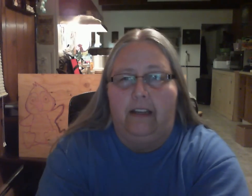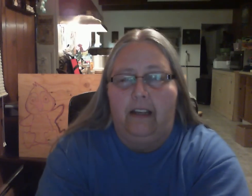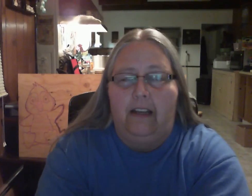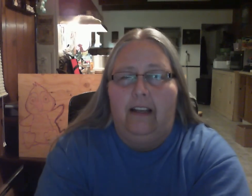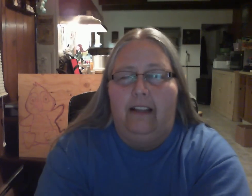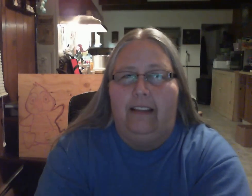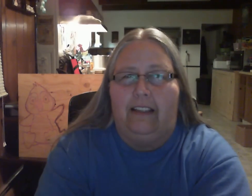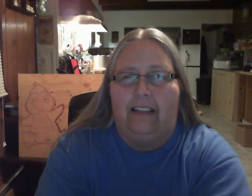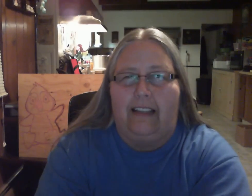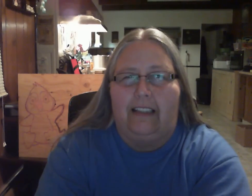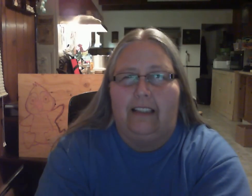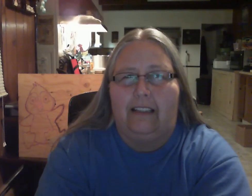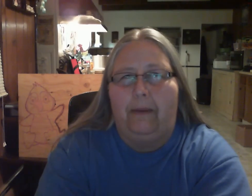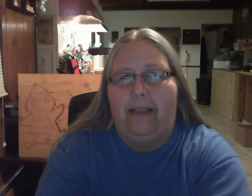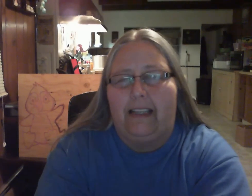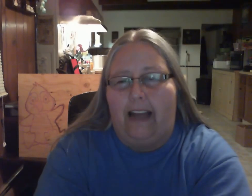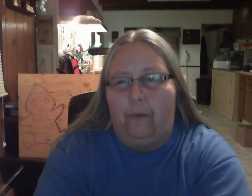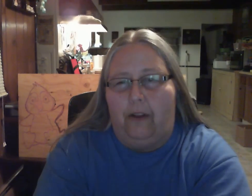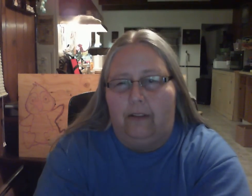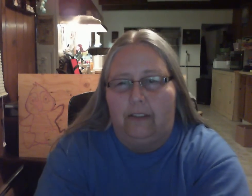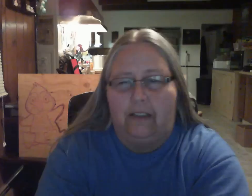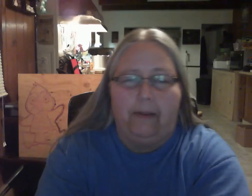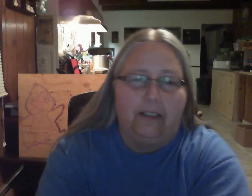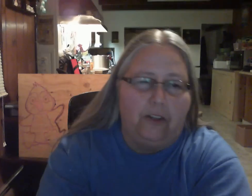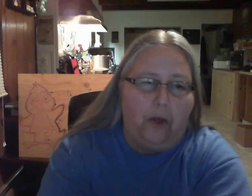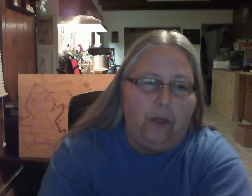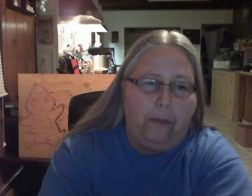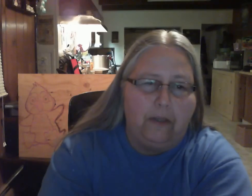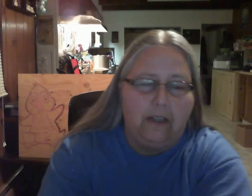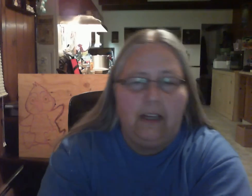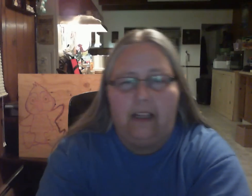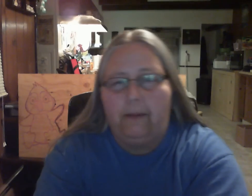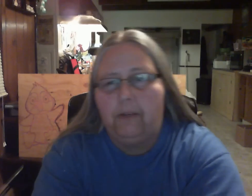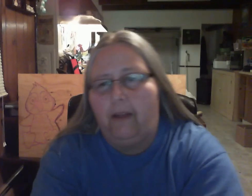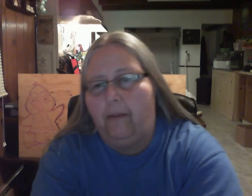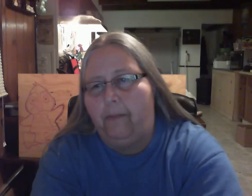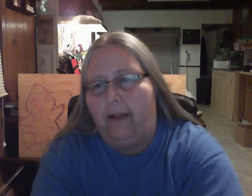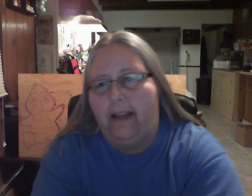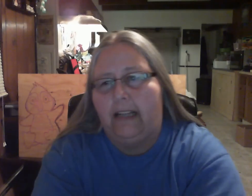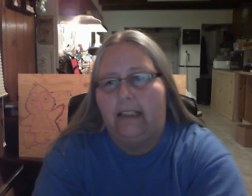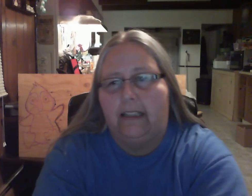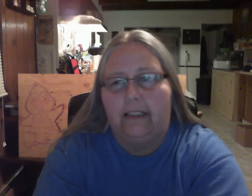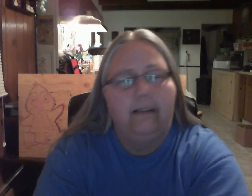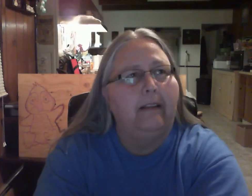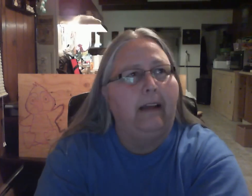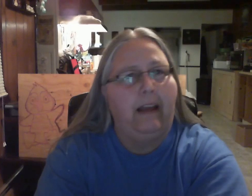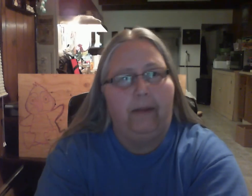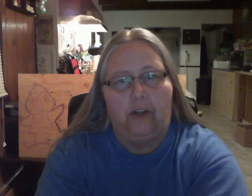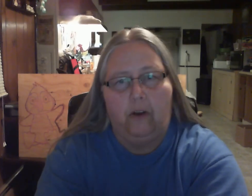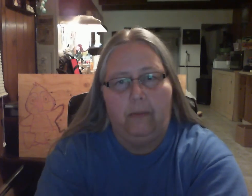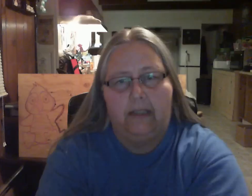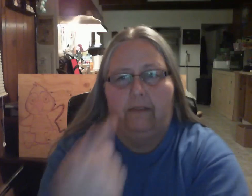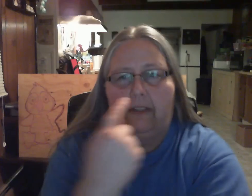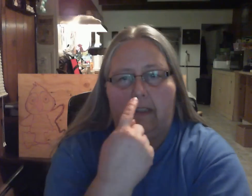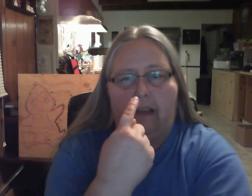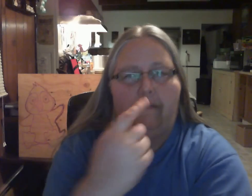that's that's maybe that's not real so somebody else said no that person didn't get that much blah blah blah and i said listen i had my talk with myself listen self